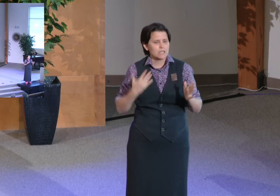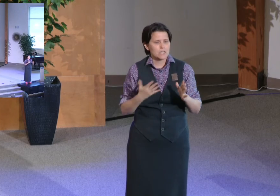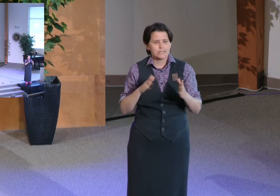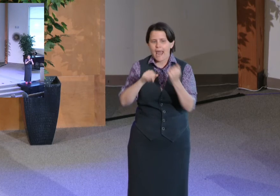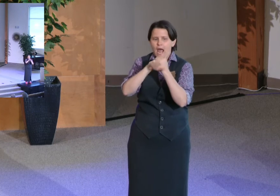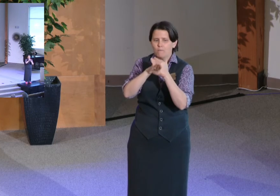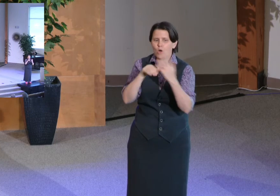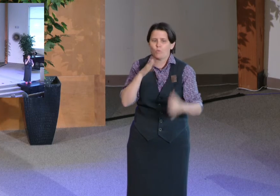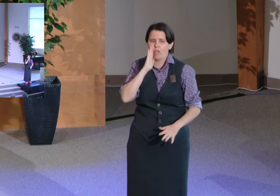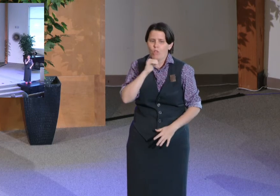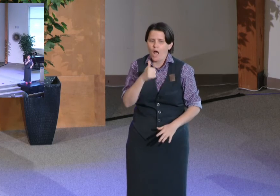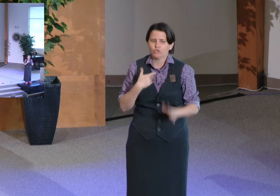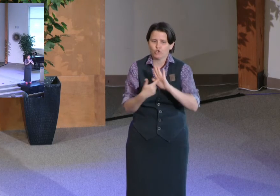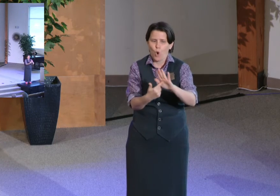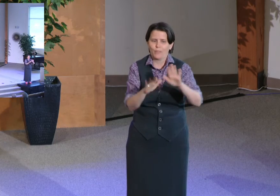guys.